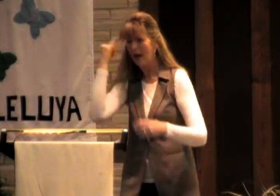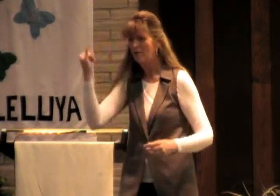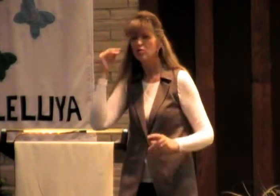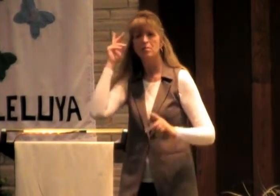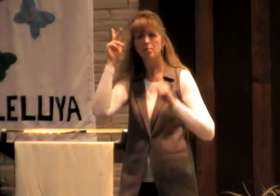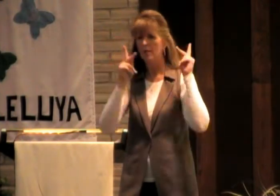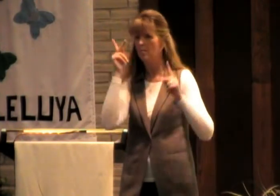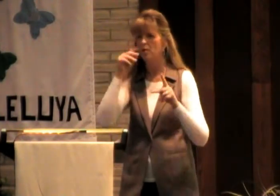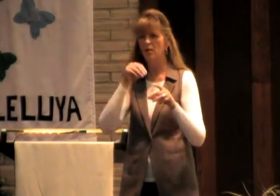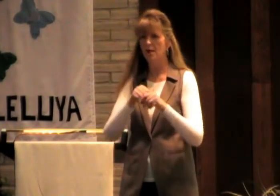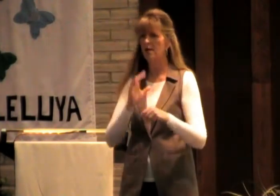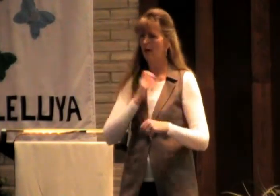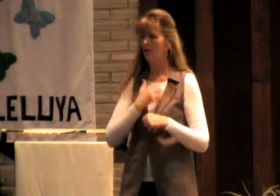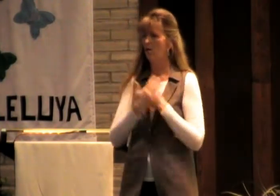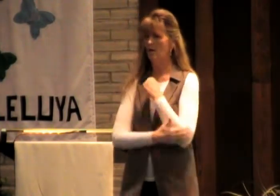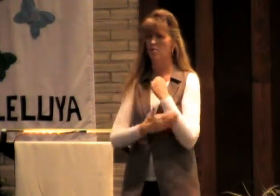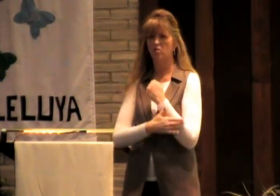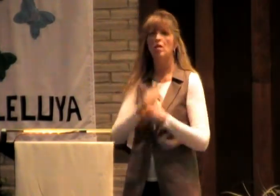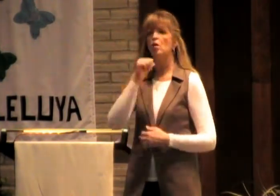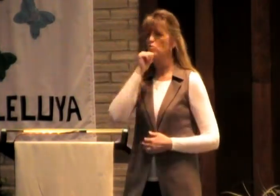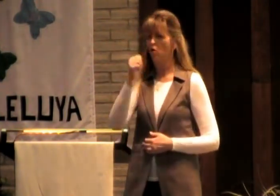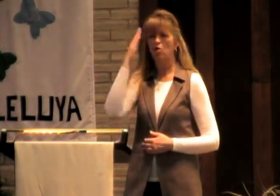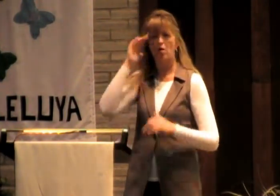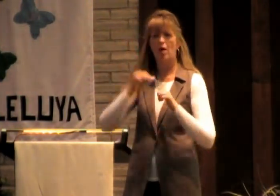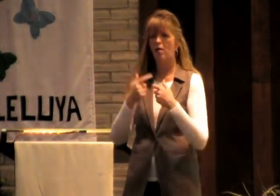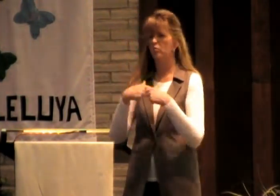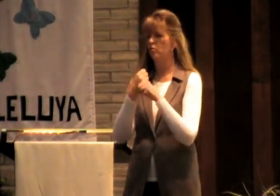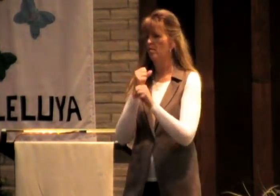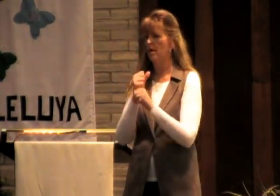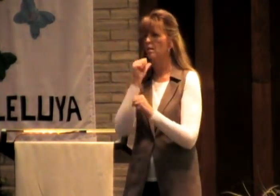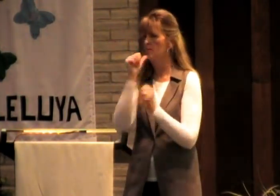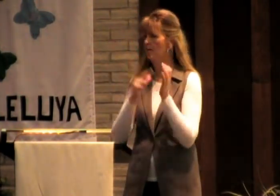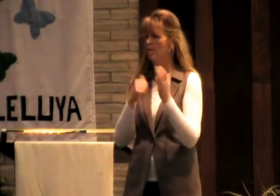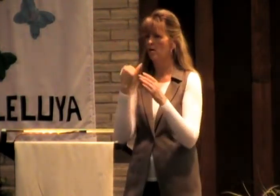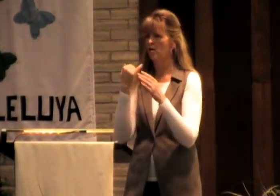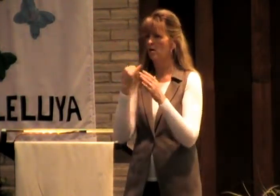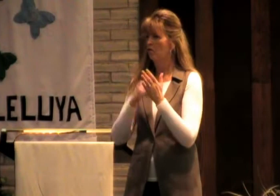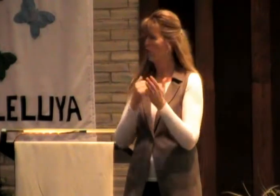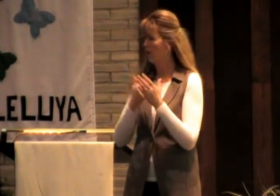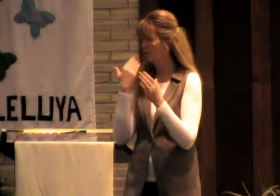sandwiches. Can you imagine? People in our country don't know